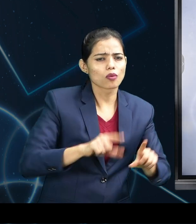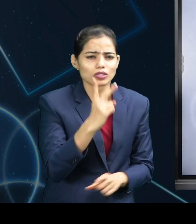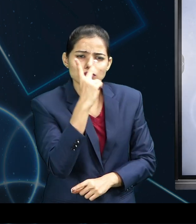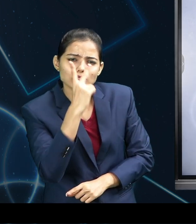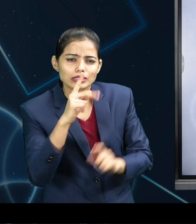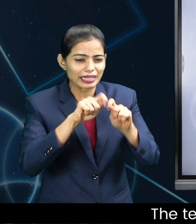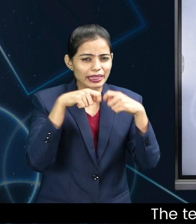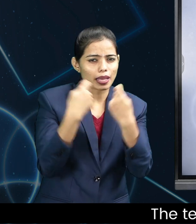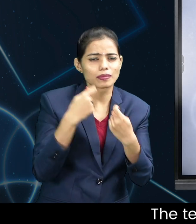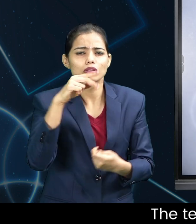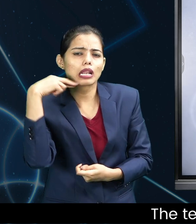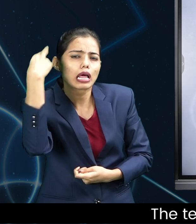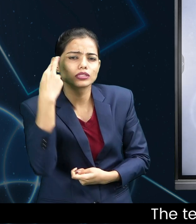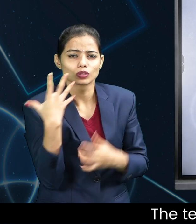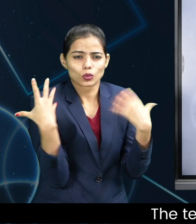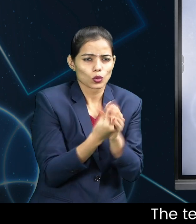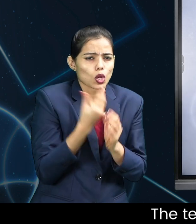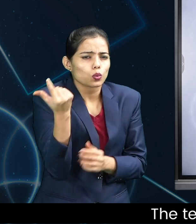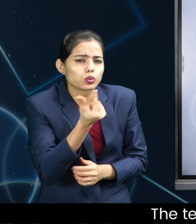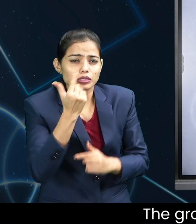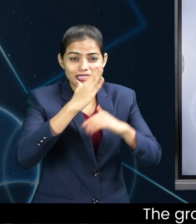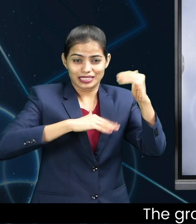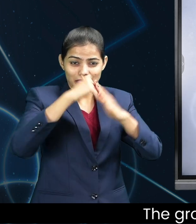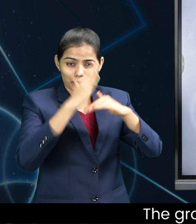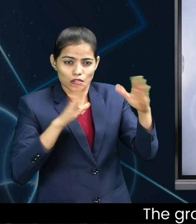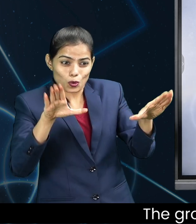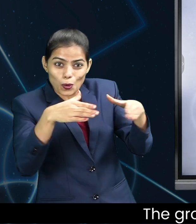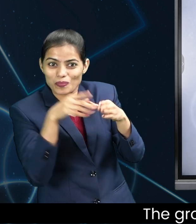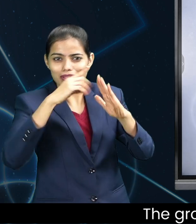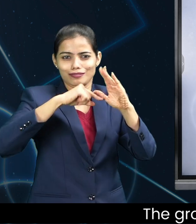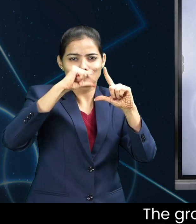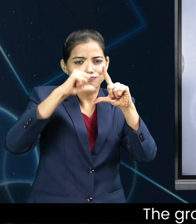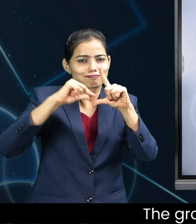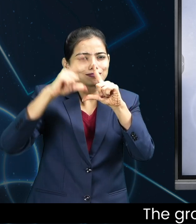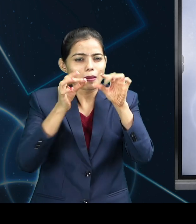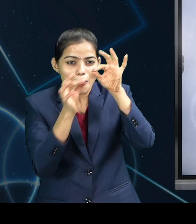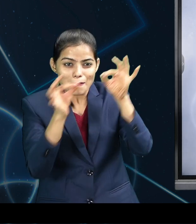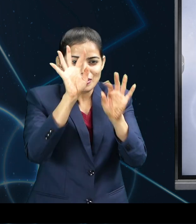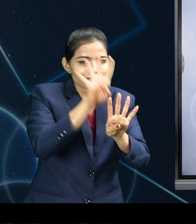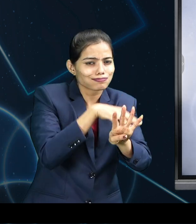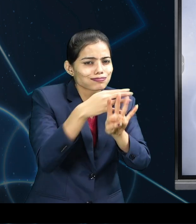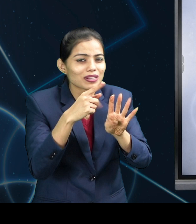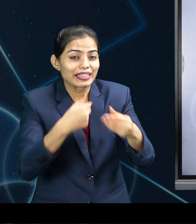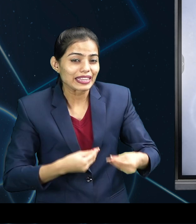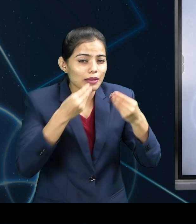Let us see the terms which we use in the building the group frequency distribution table by taking an example.